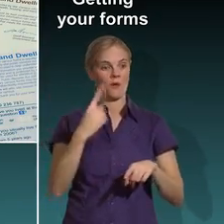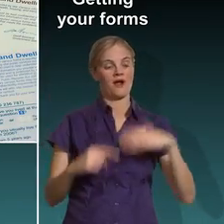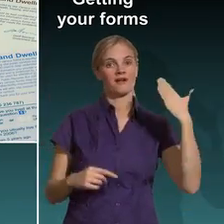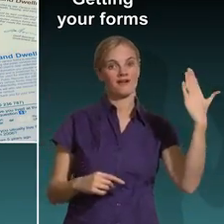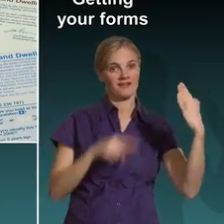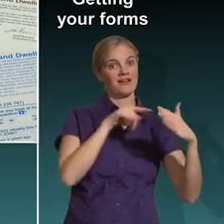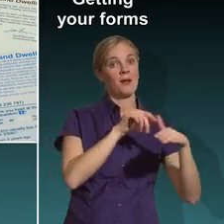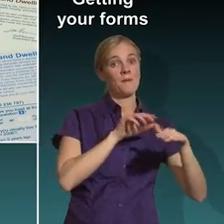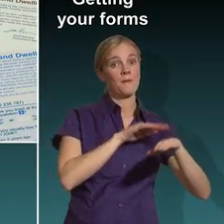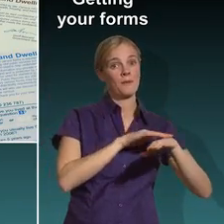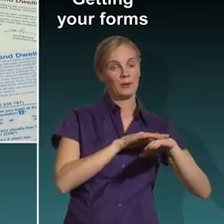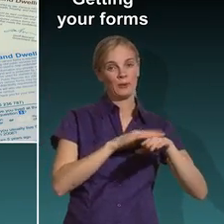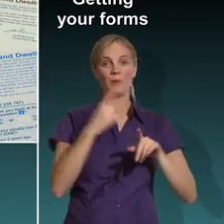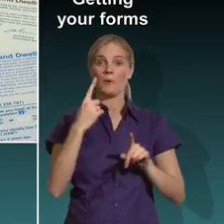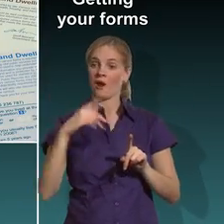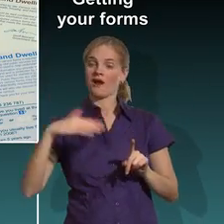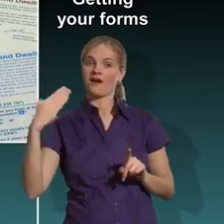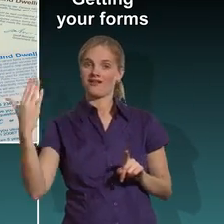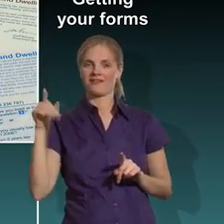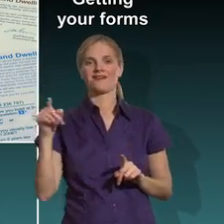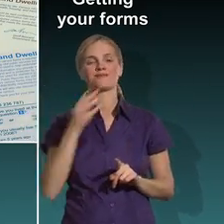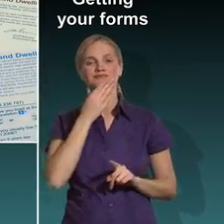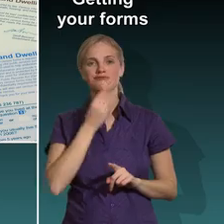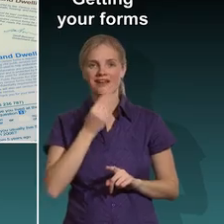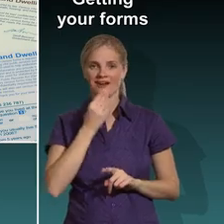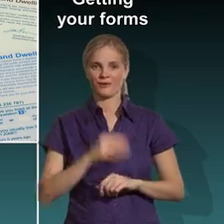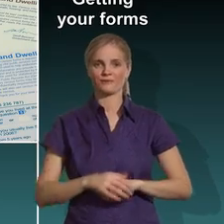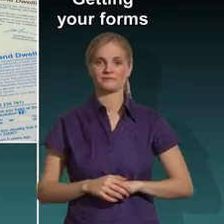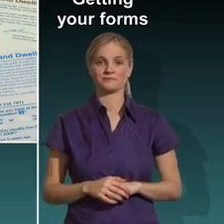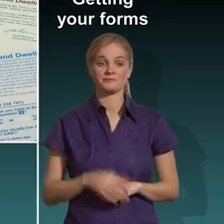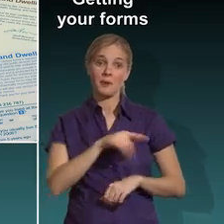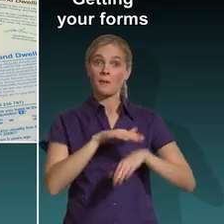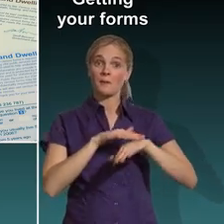One is a blue form, the other a brown form.